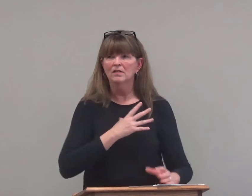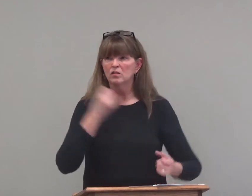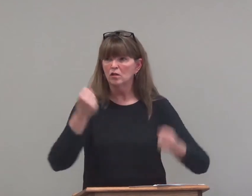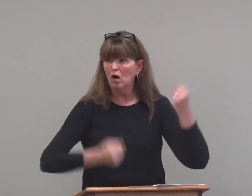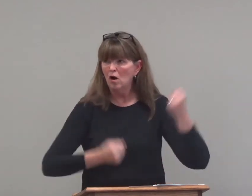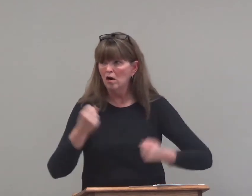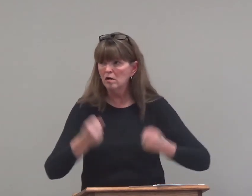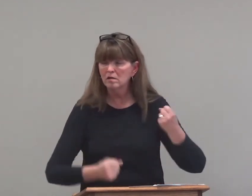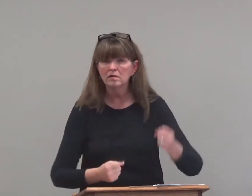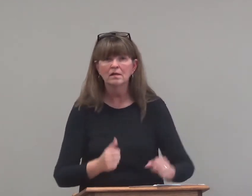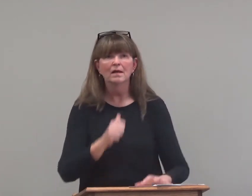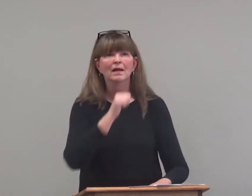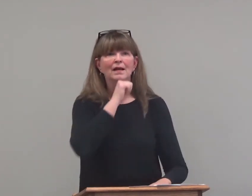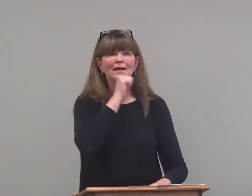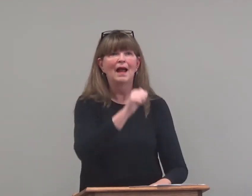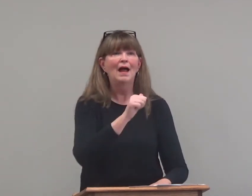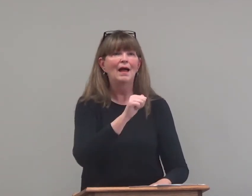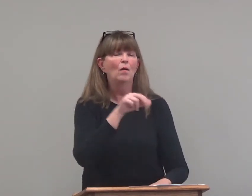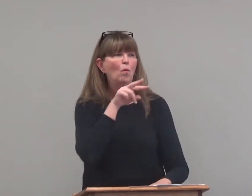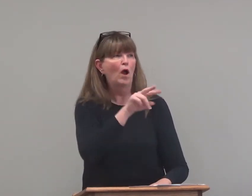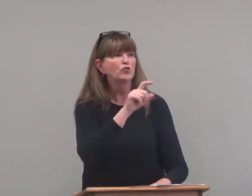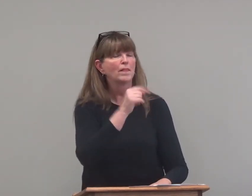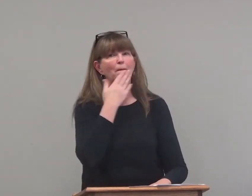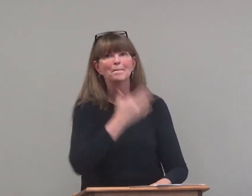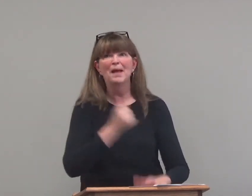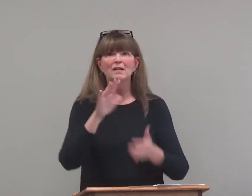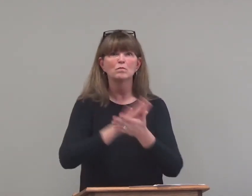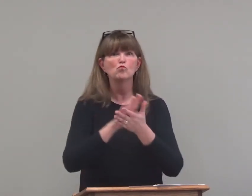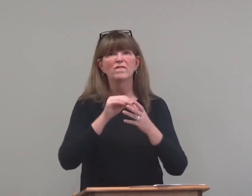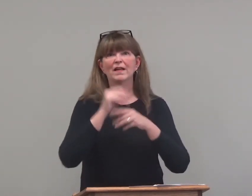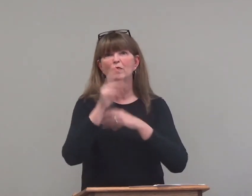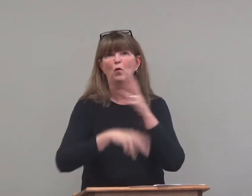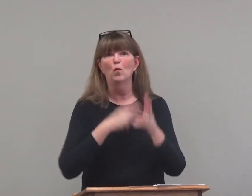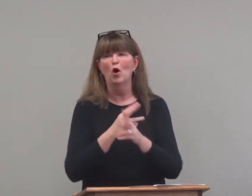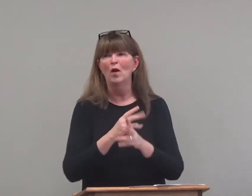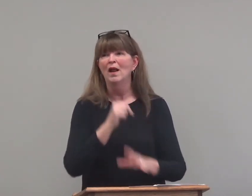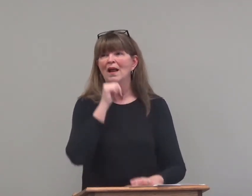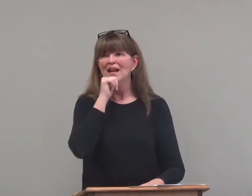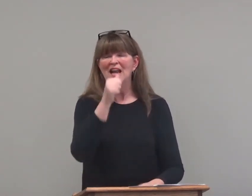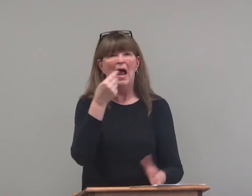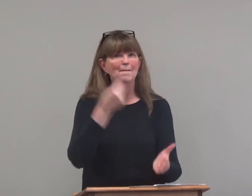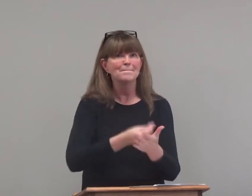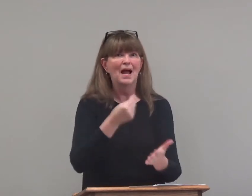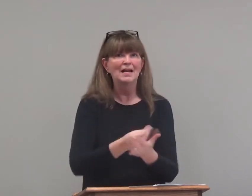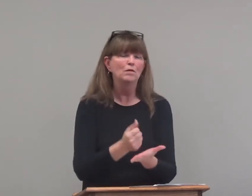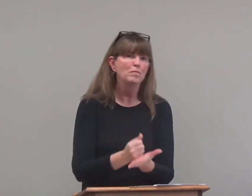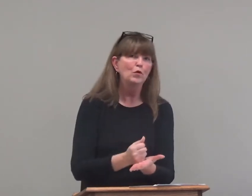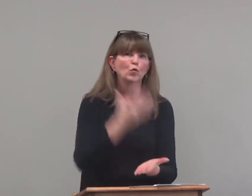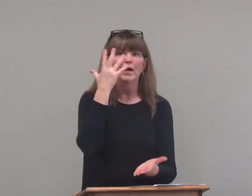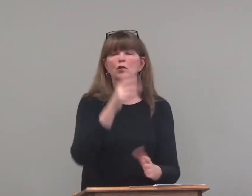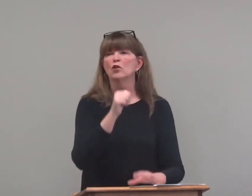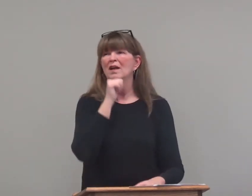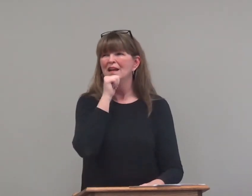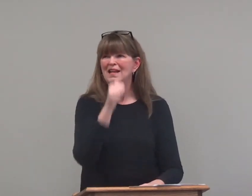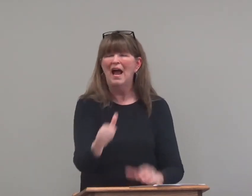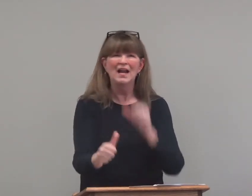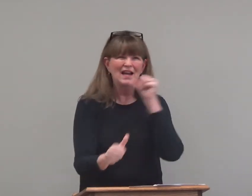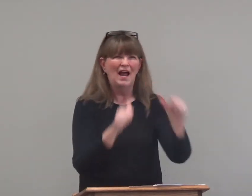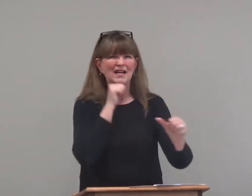through service, not through fancy vehicles, not through watching the best movie in the world, not through having a